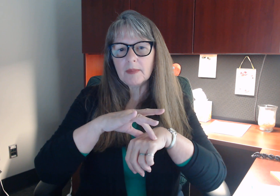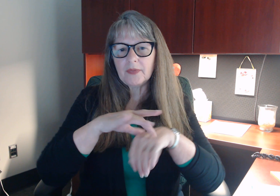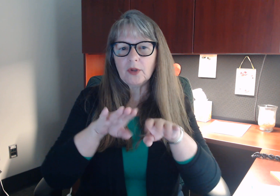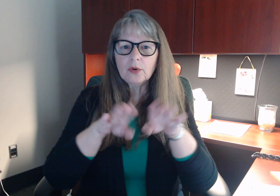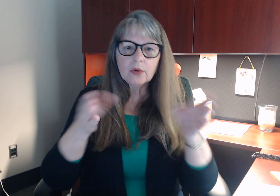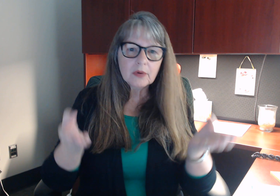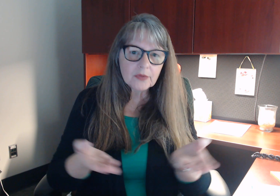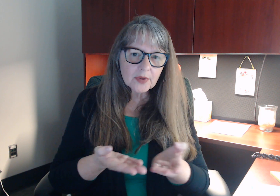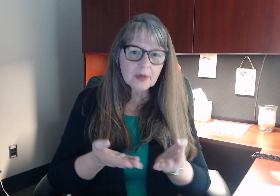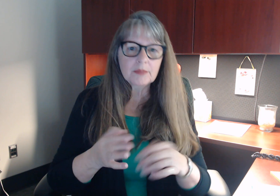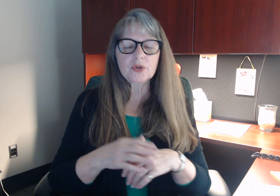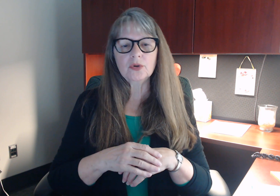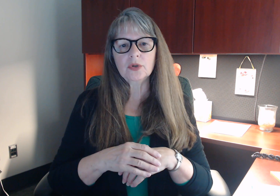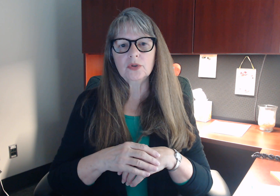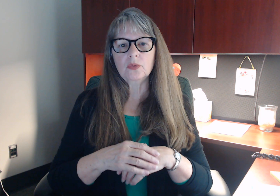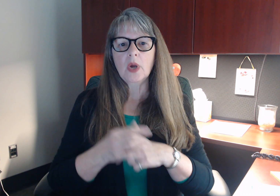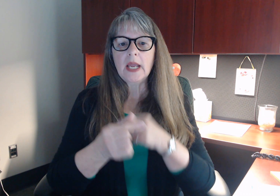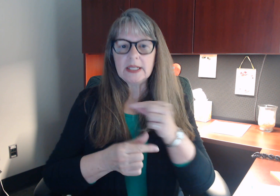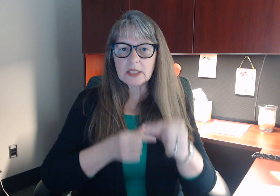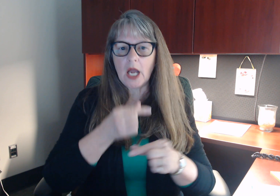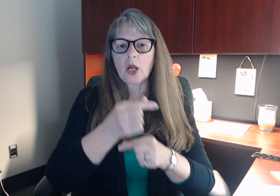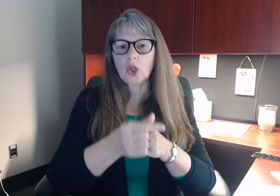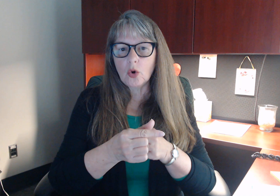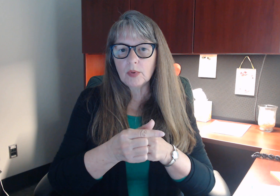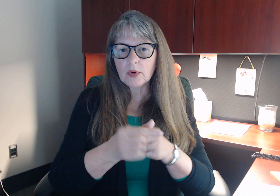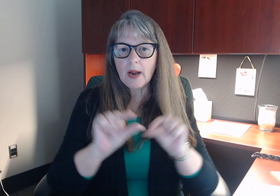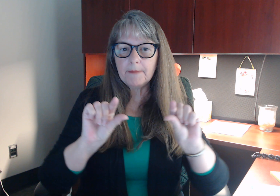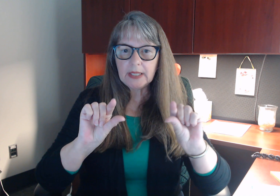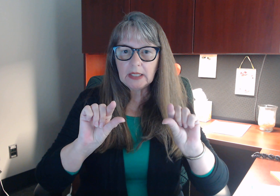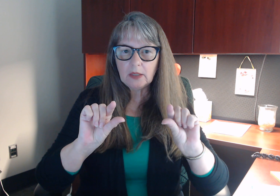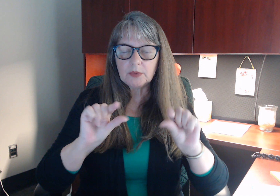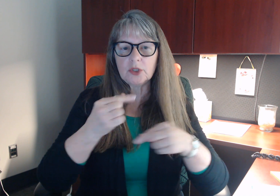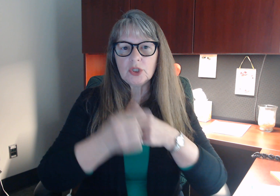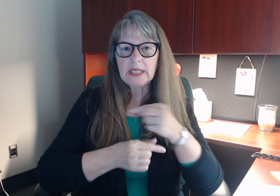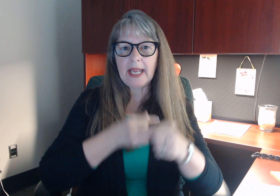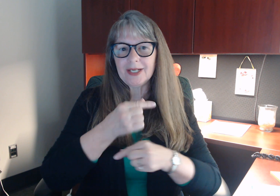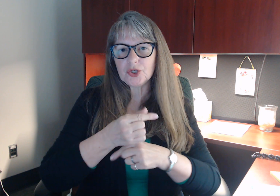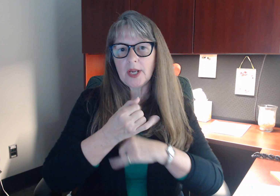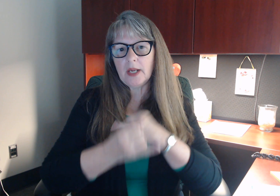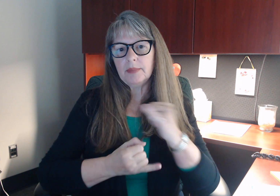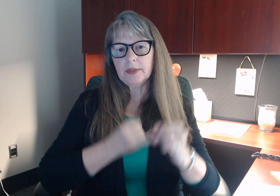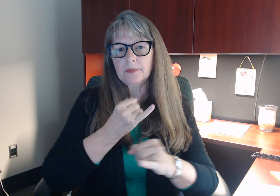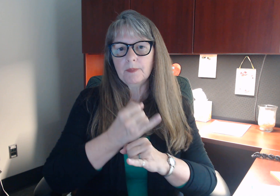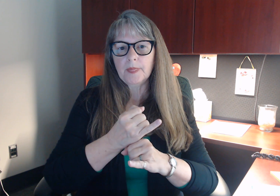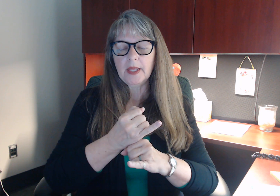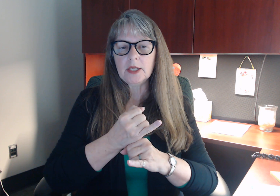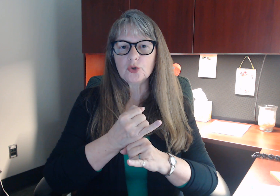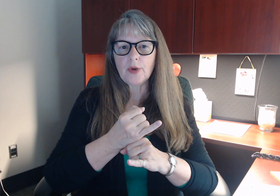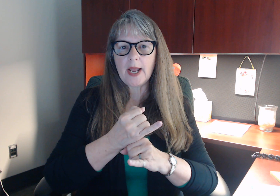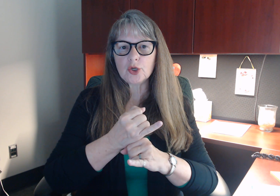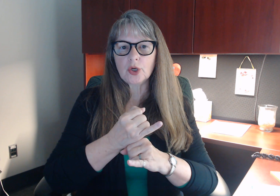the earth, but you could do, it's a global company with the G hand shape,